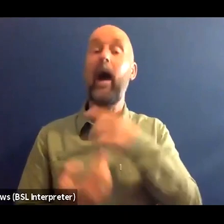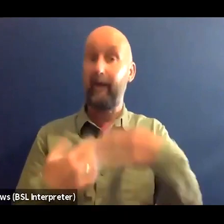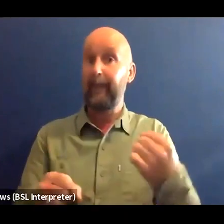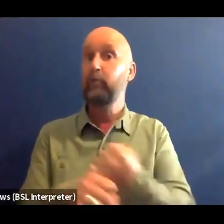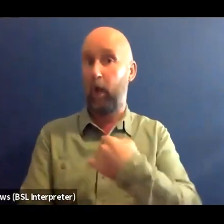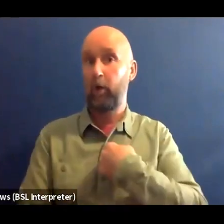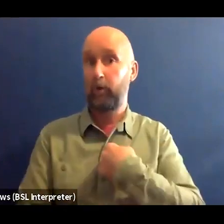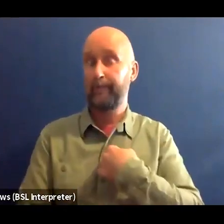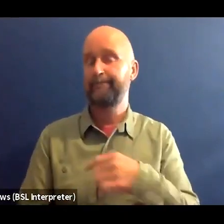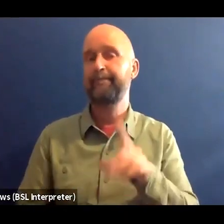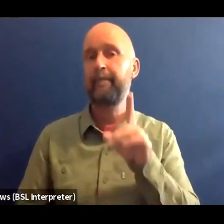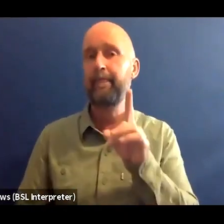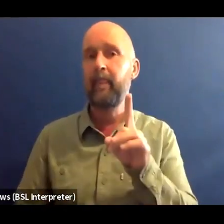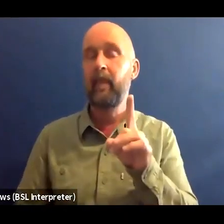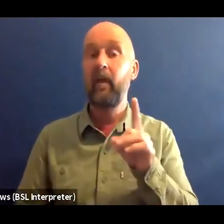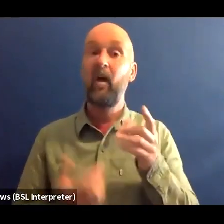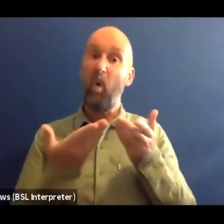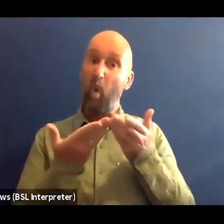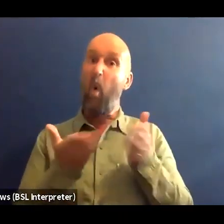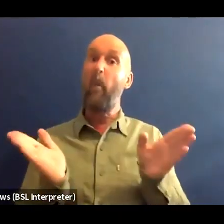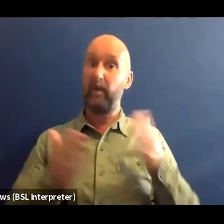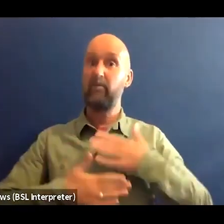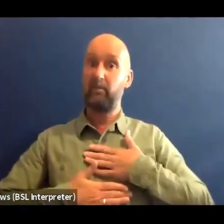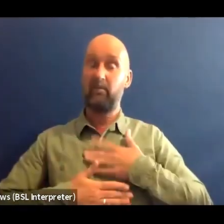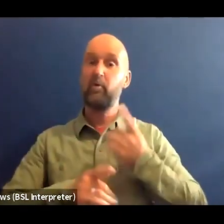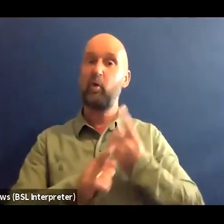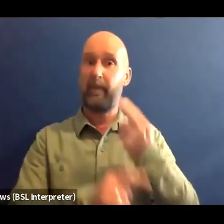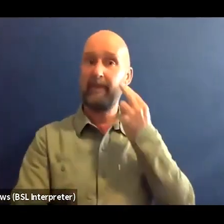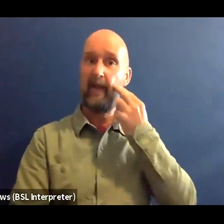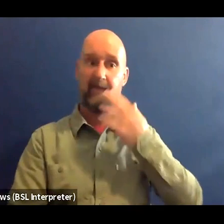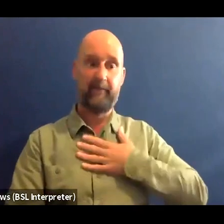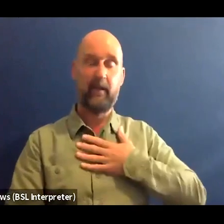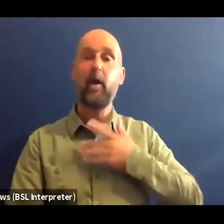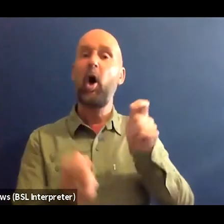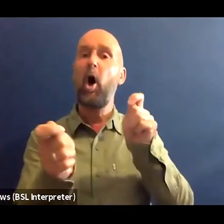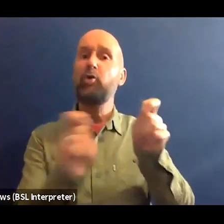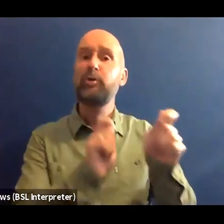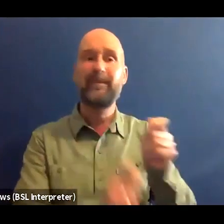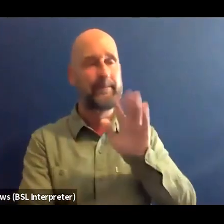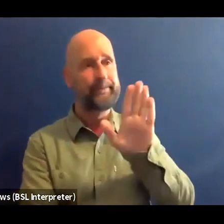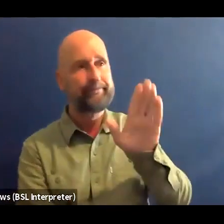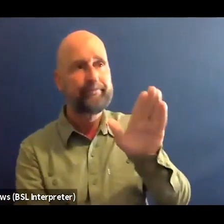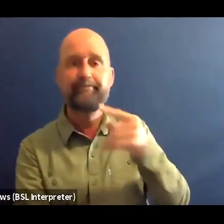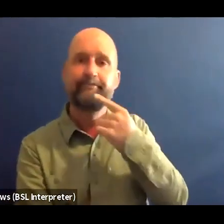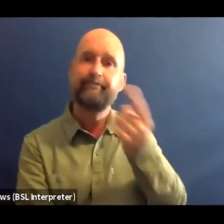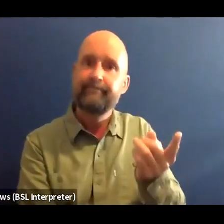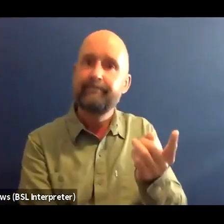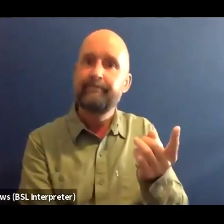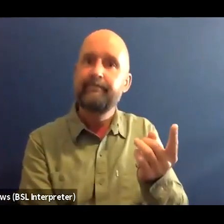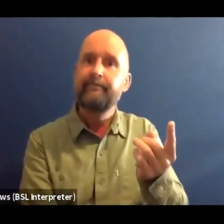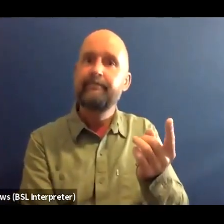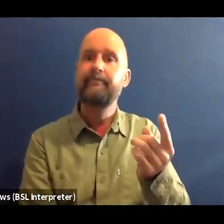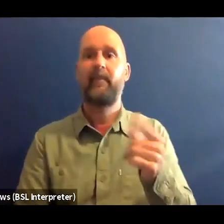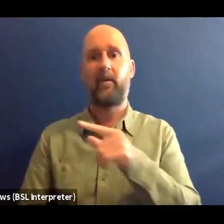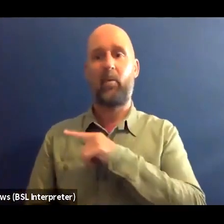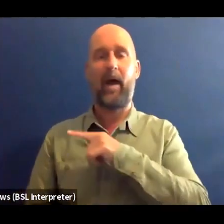to kind of be open about my deafness and any adjustments that I need. So when I talked about how when